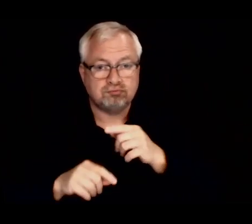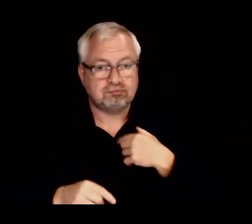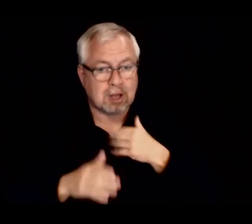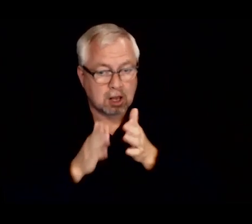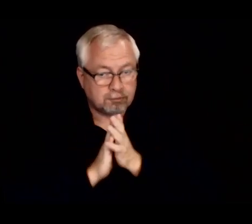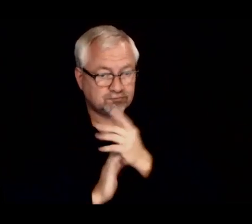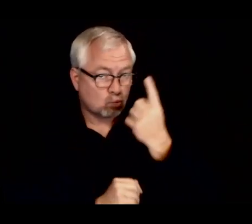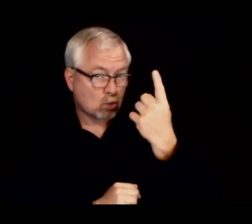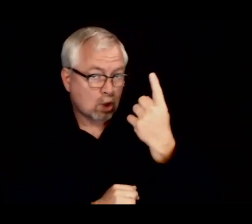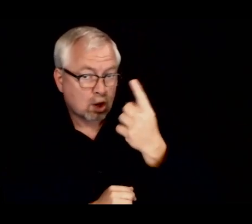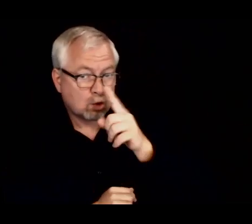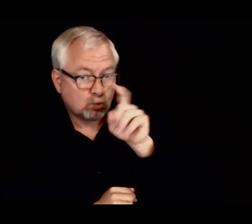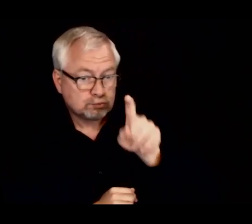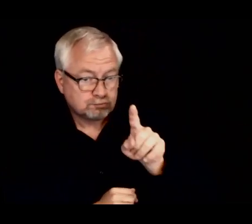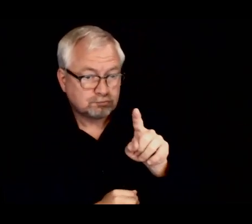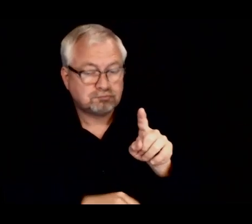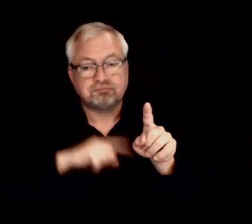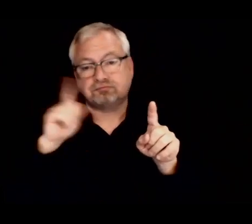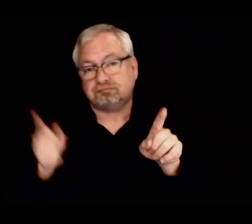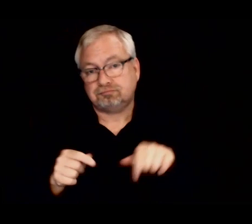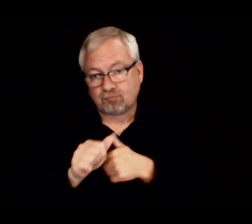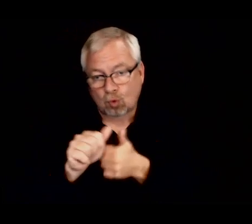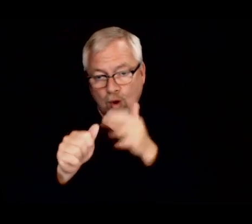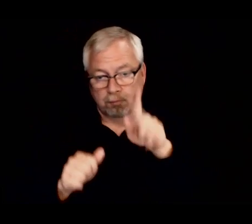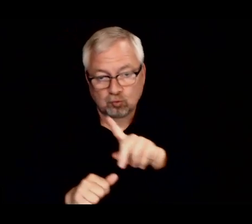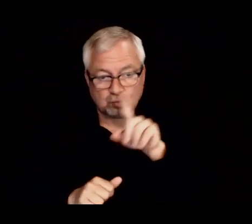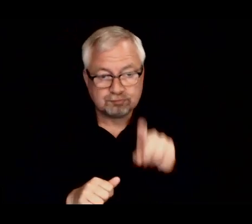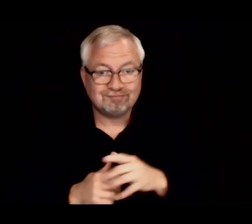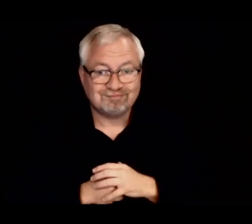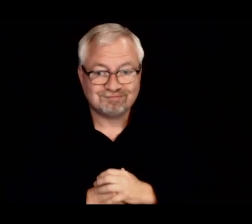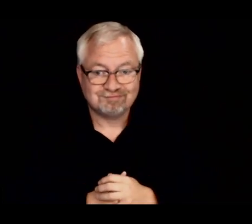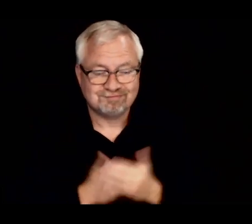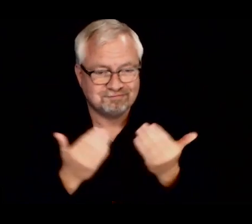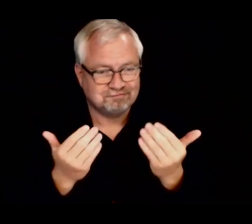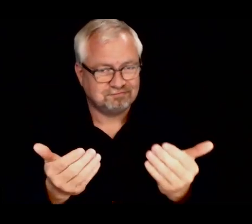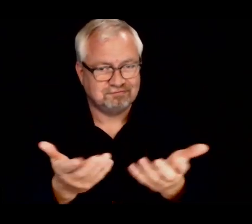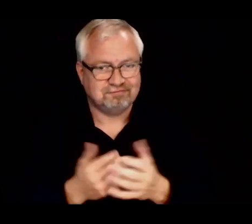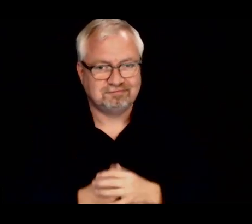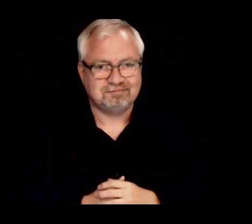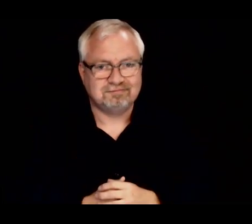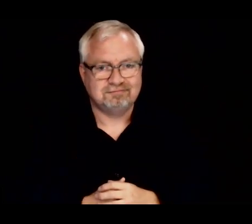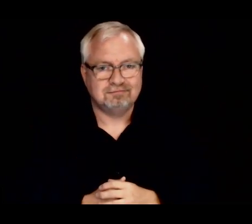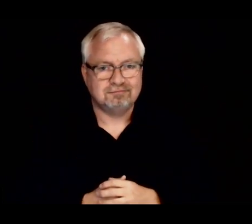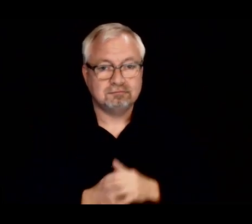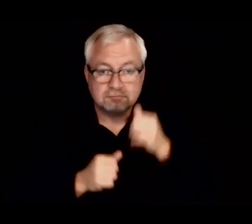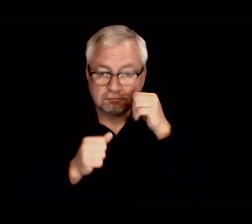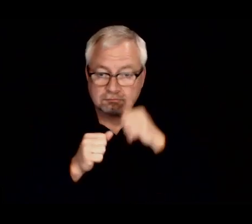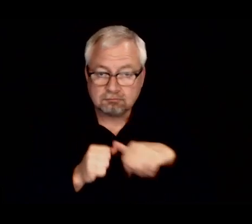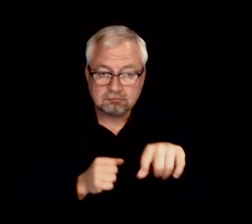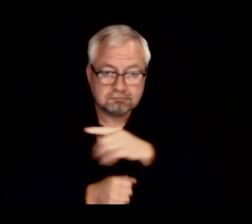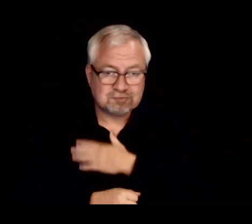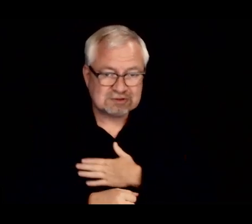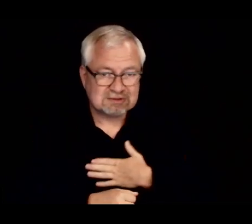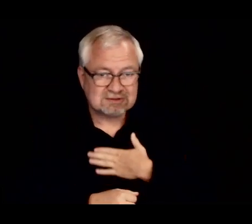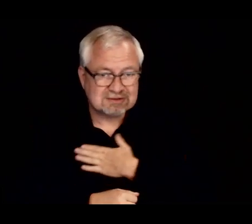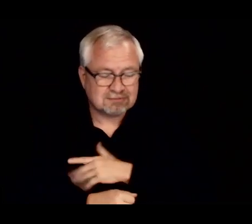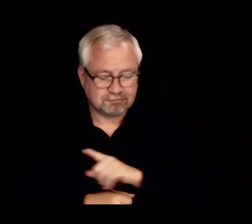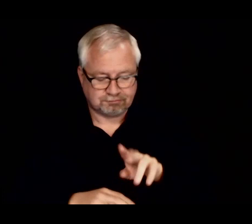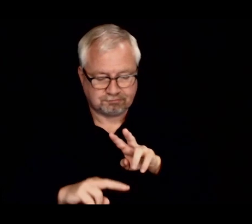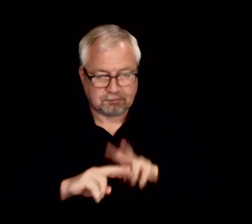With that, operator, we are ready to take questions. As a reminder, to ask a question, please press *1 on your telephone